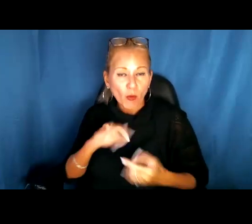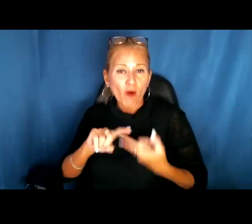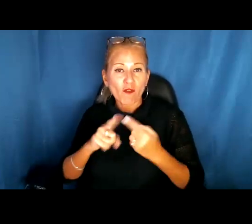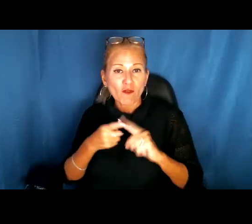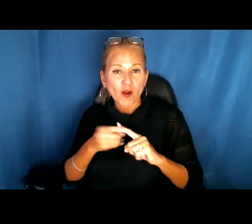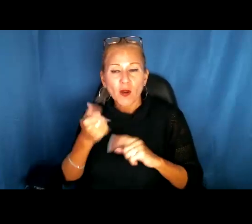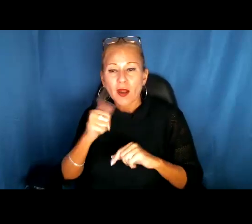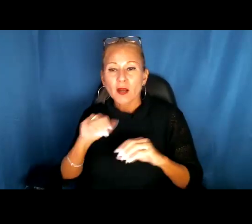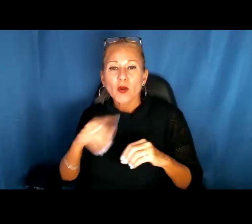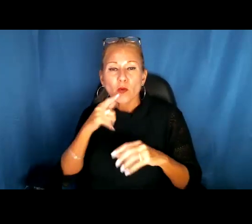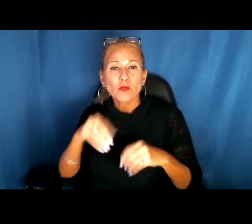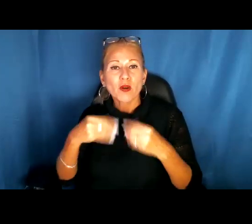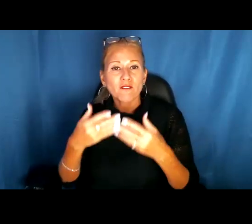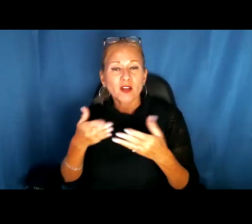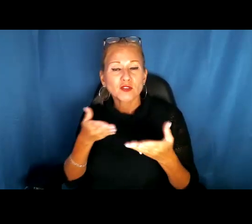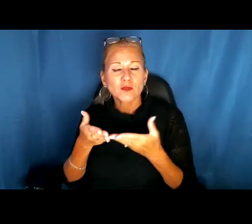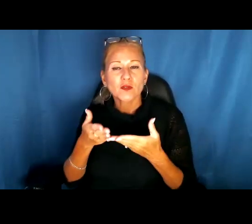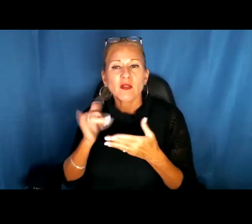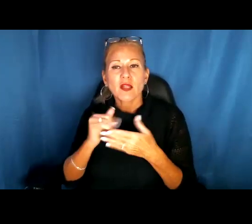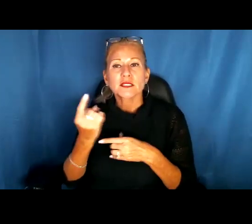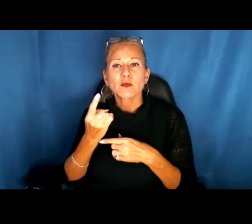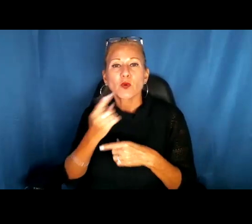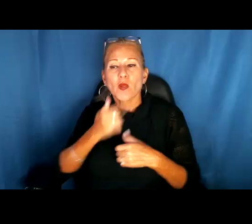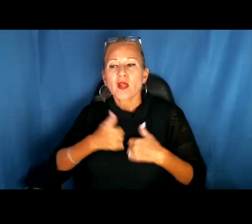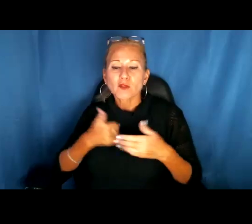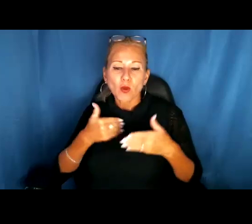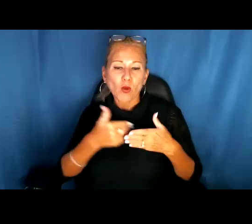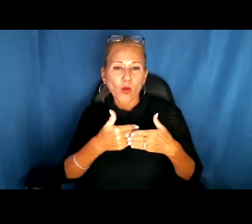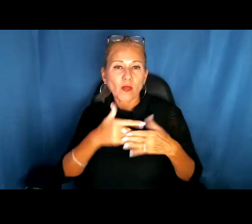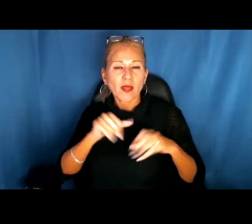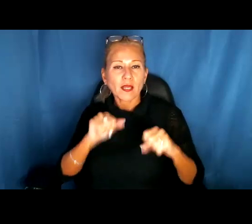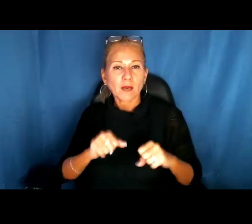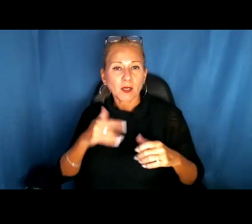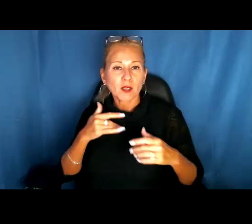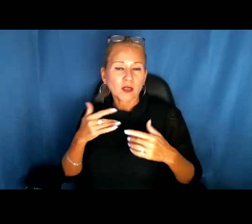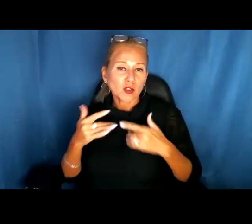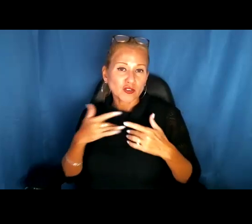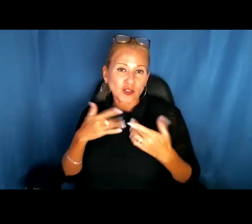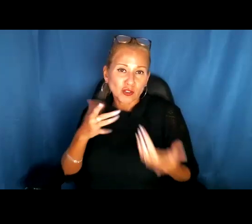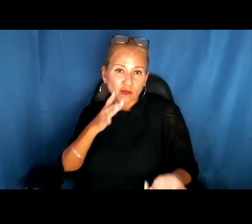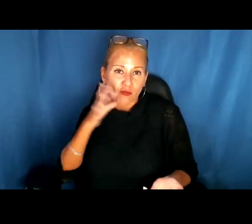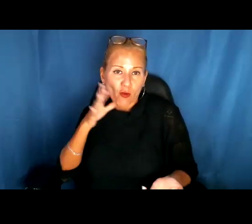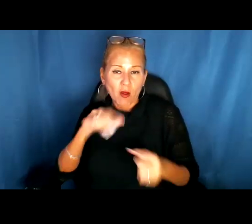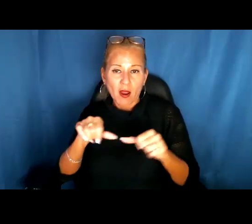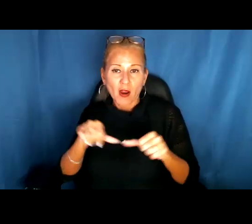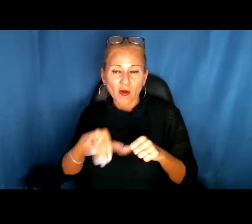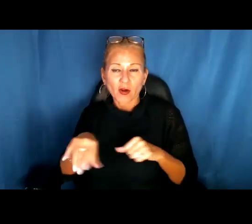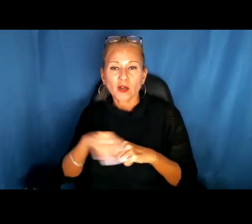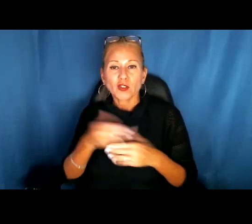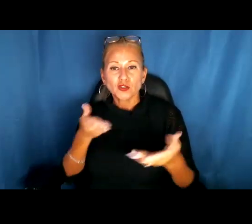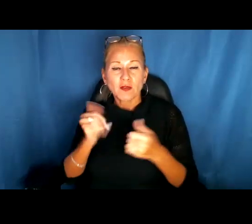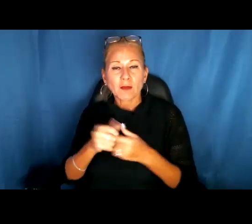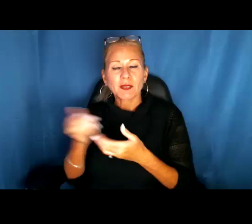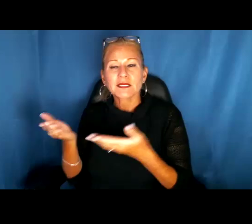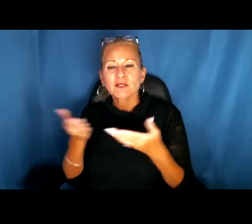already providing the service, or someone that lives close by. That can be a concern in rural areas. Services can be delivered